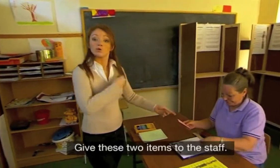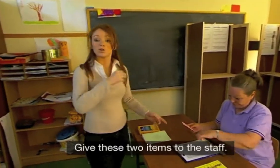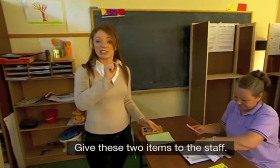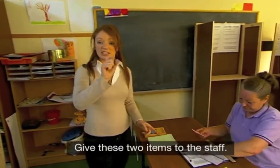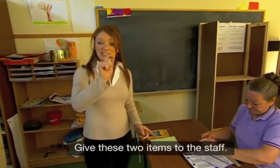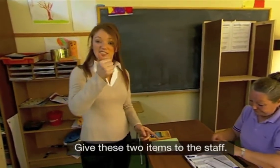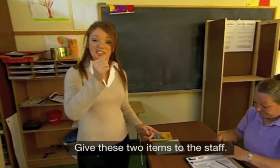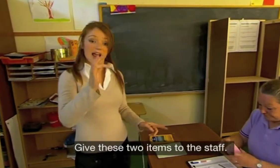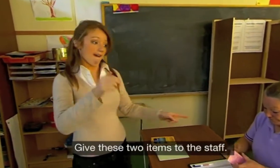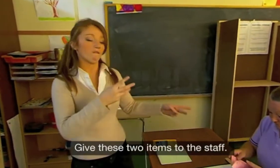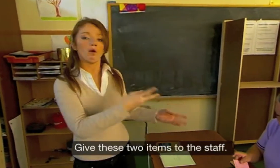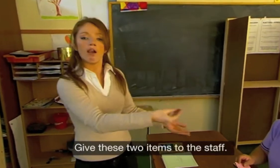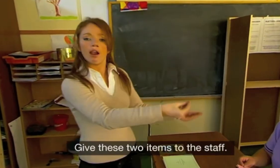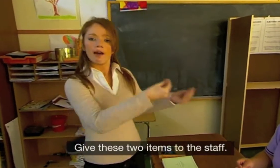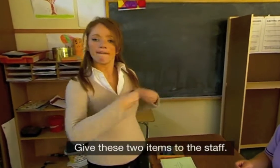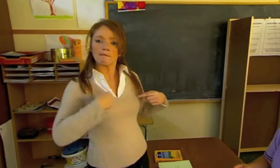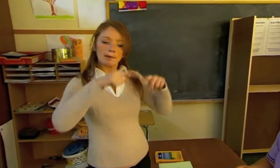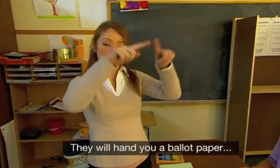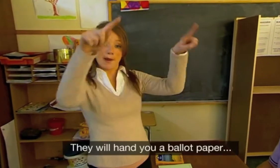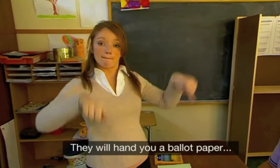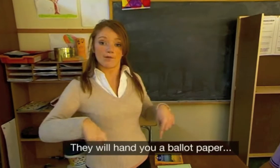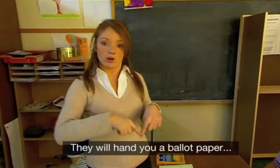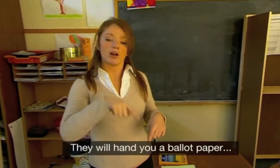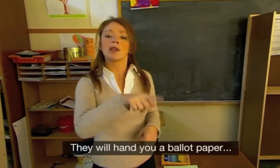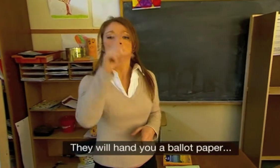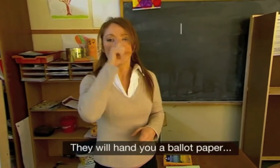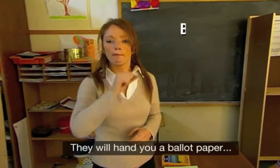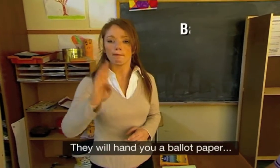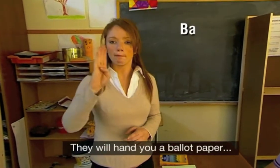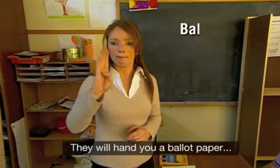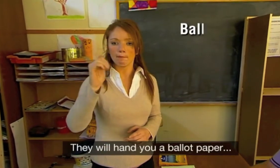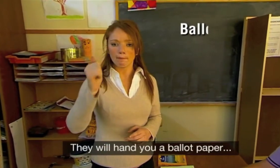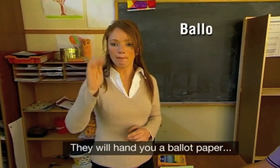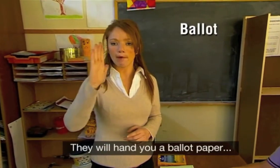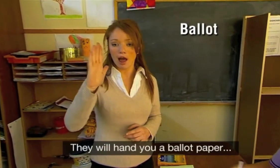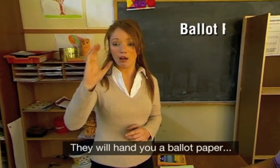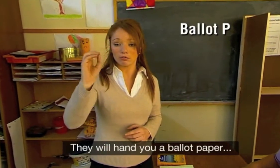Give these 2 items to the staff and they'll hand you a ballot paper